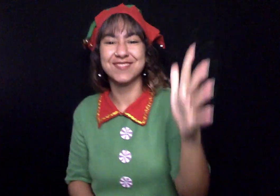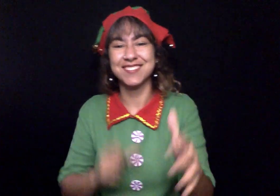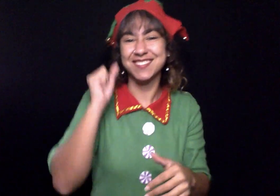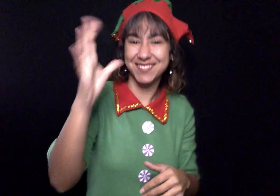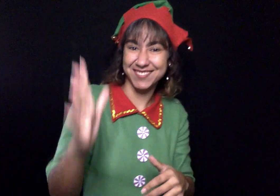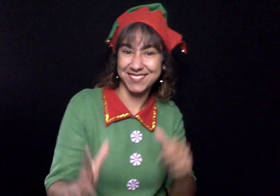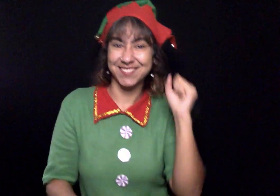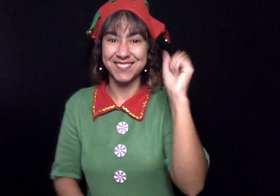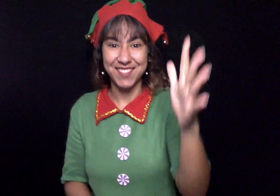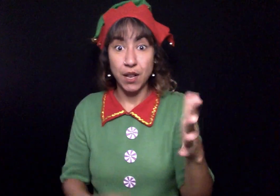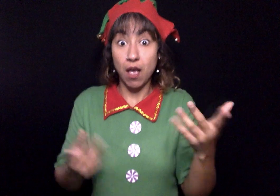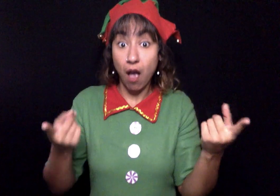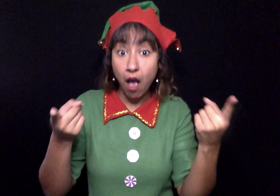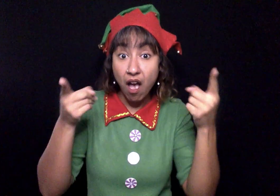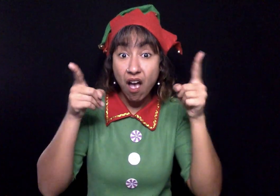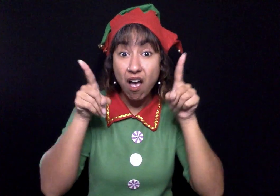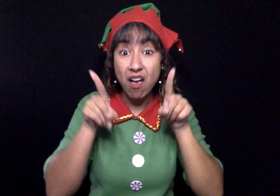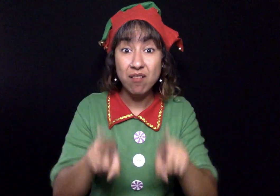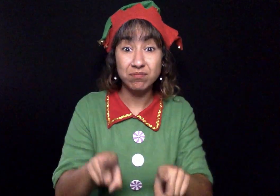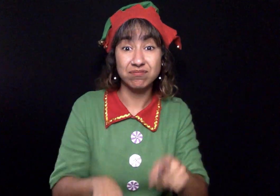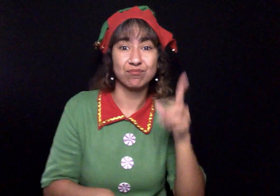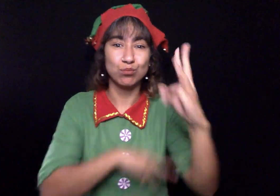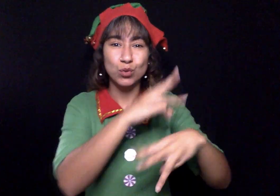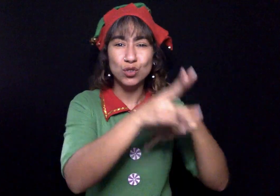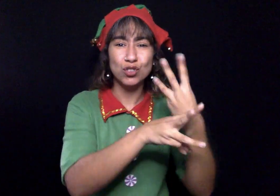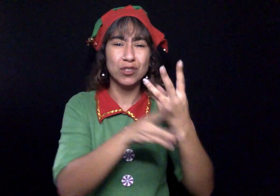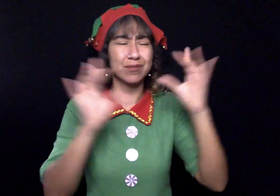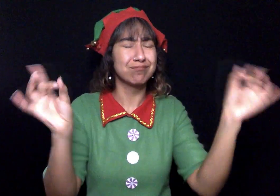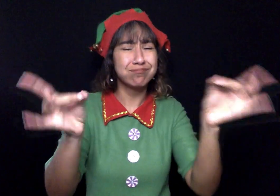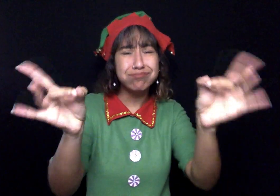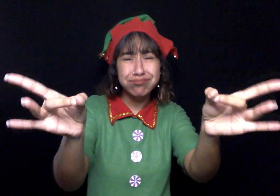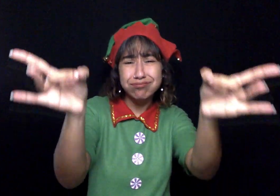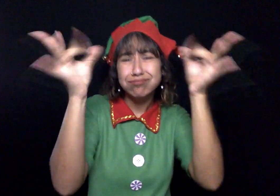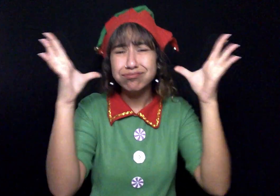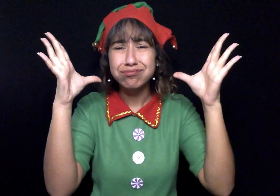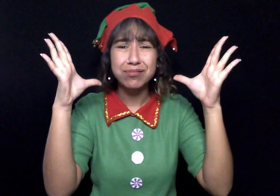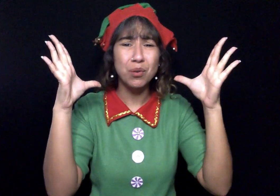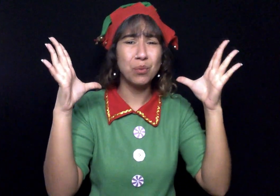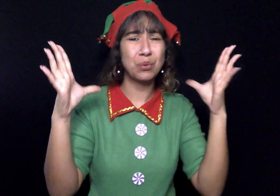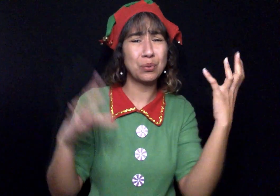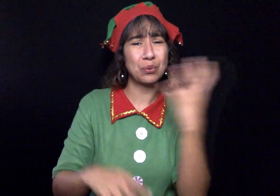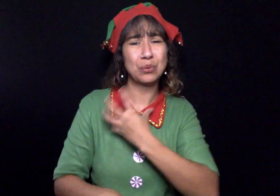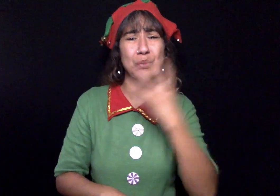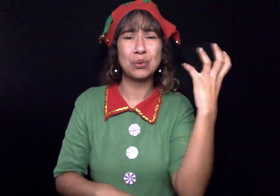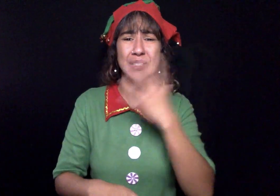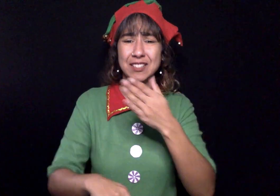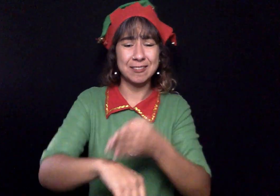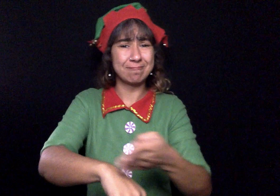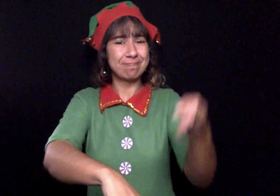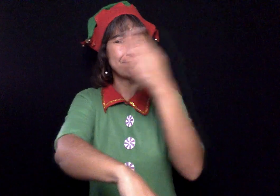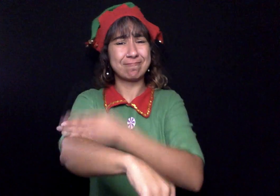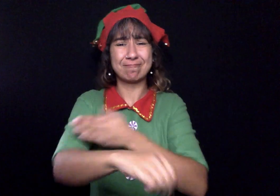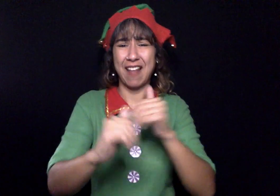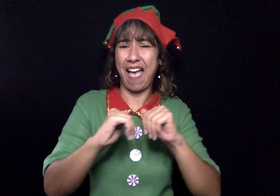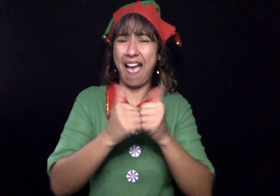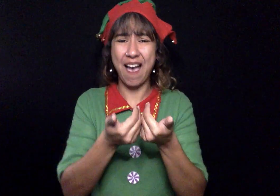And if you want to join in a little harmony It'll the world from tearing apart Well, you know